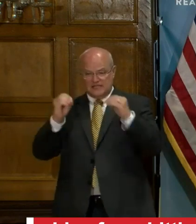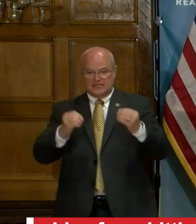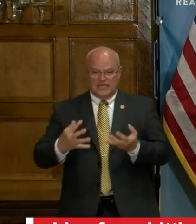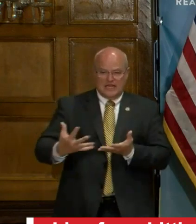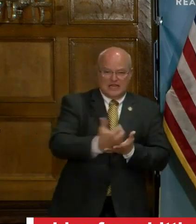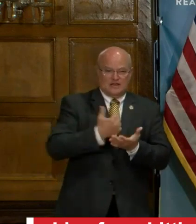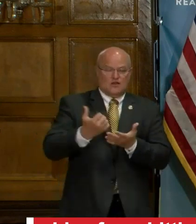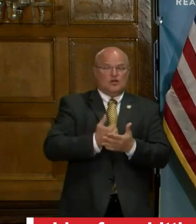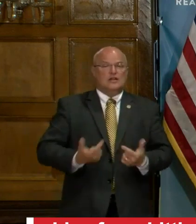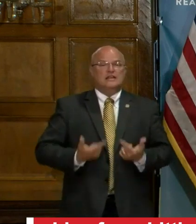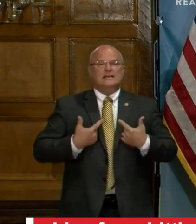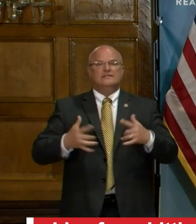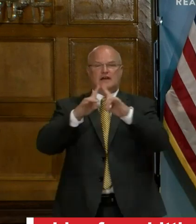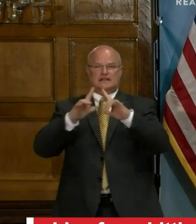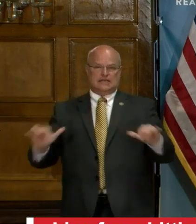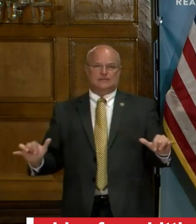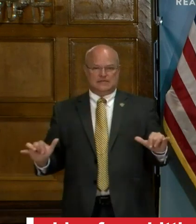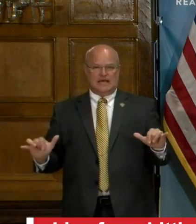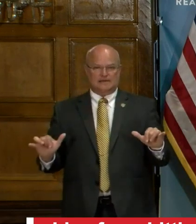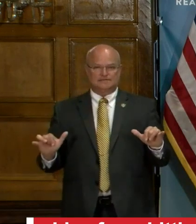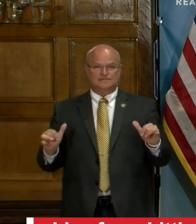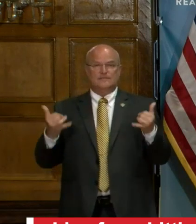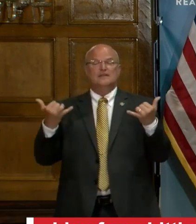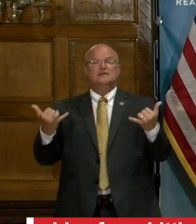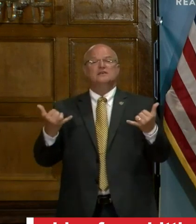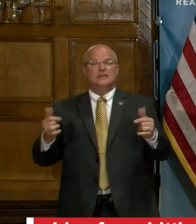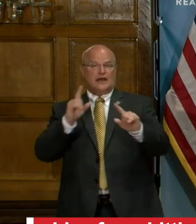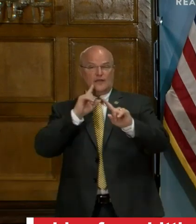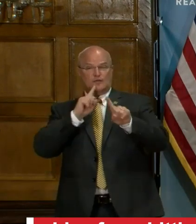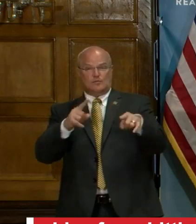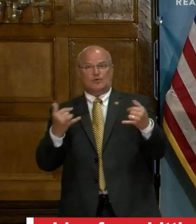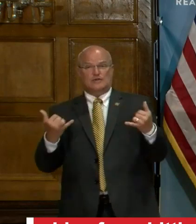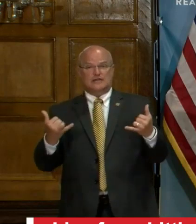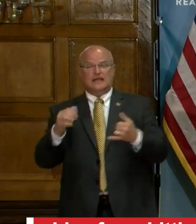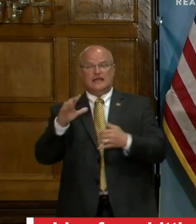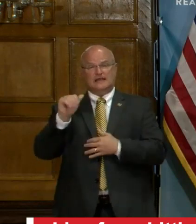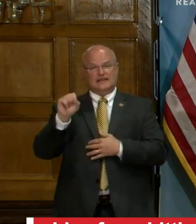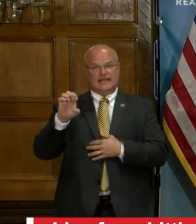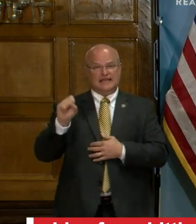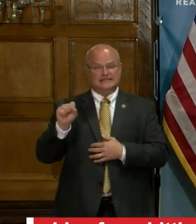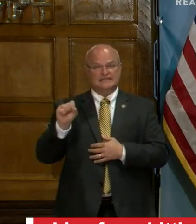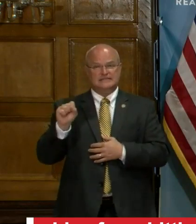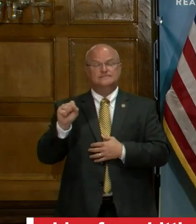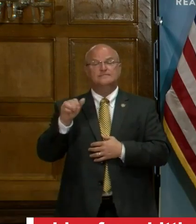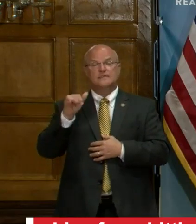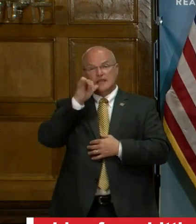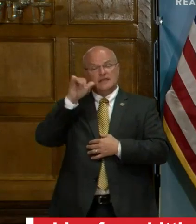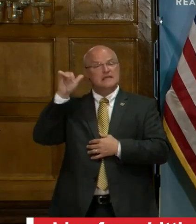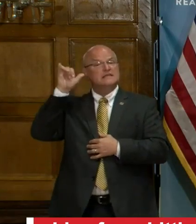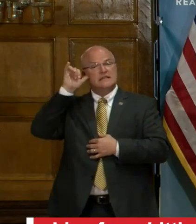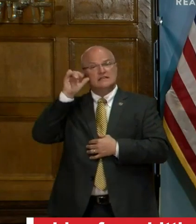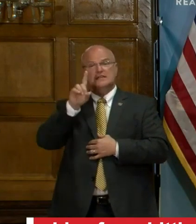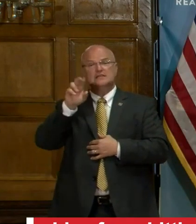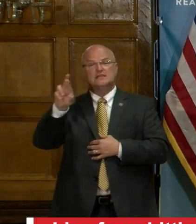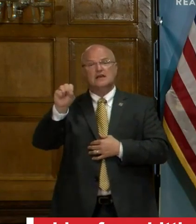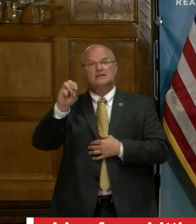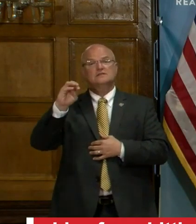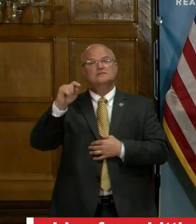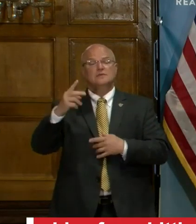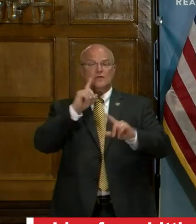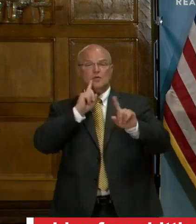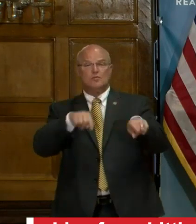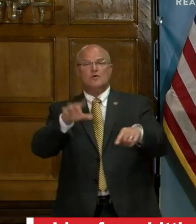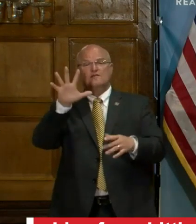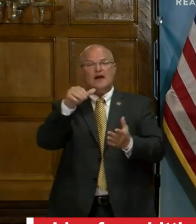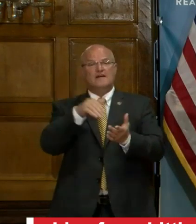living at the same time. And that leads me to the report today on the cases. Yesterday, Dr. Smith reported